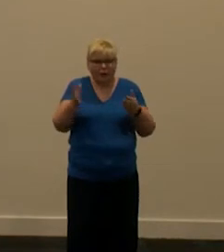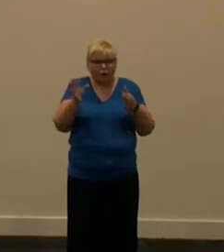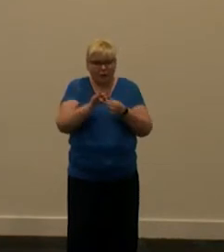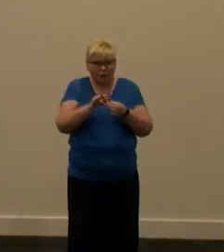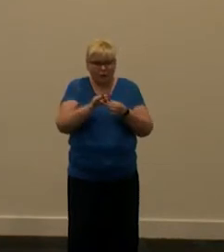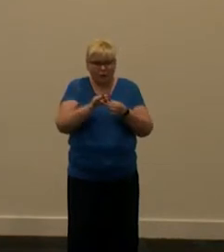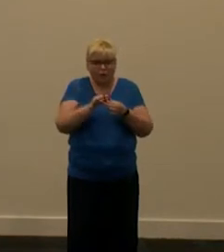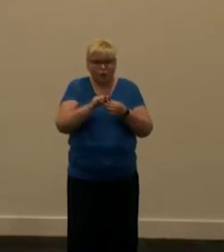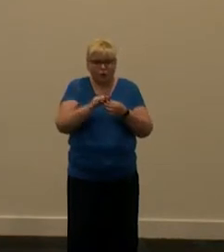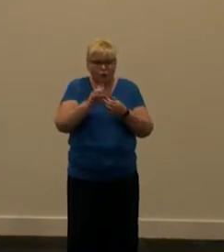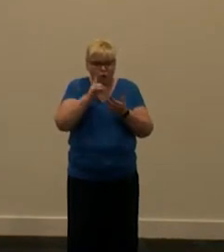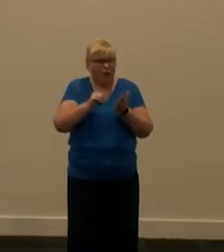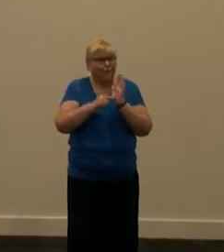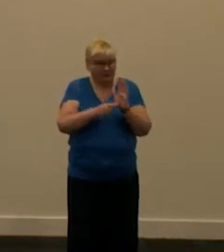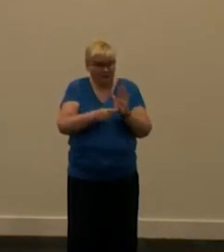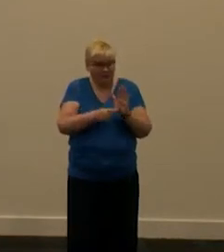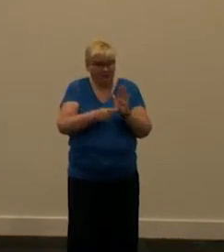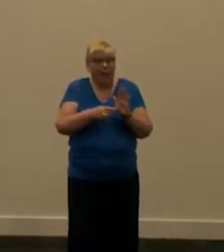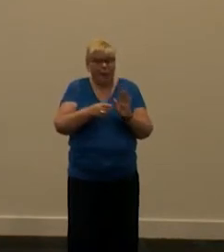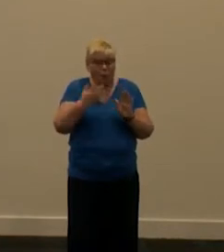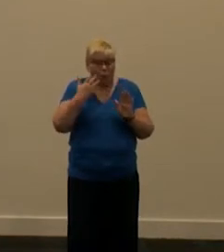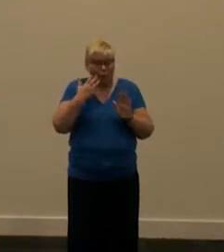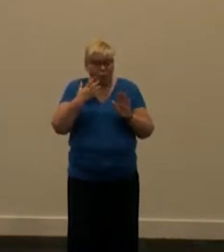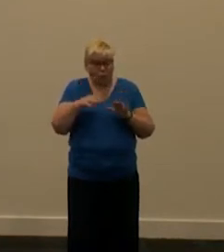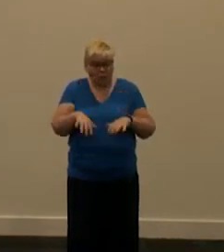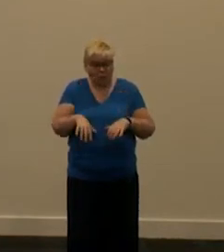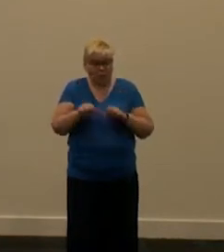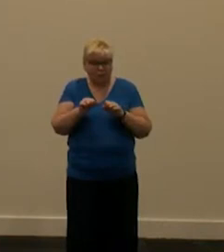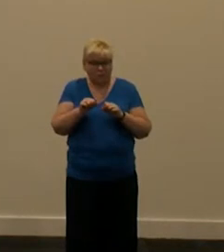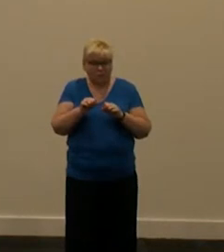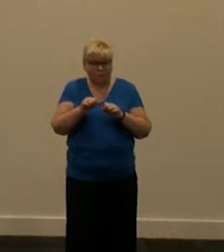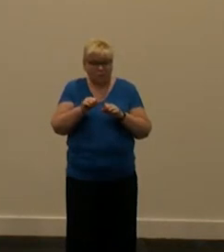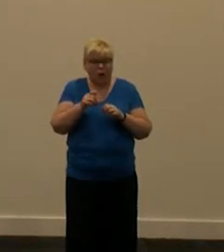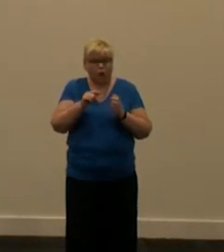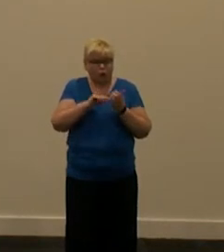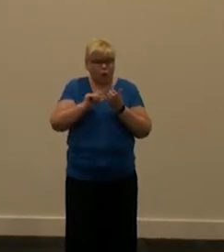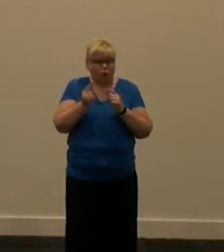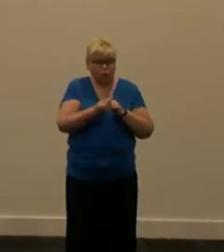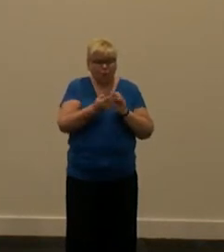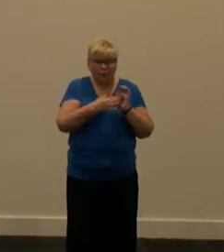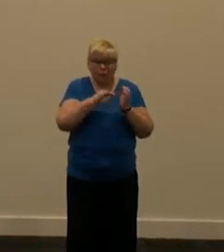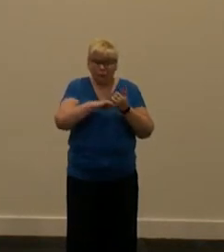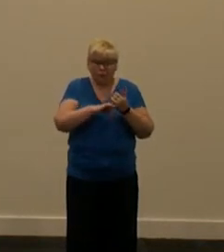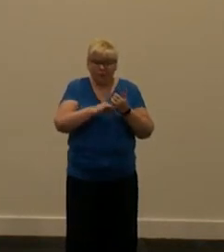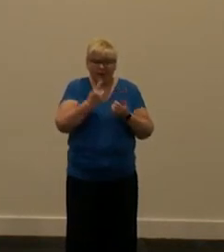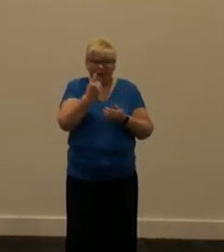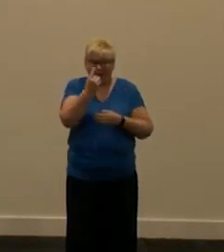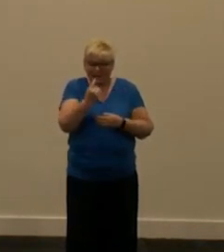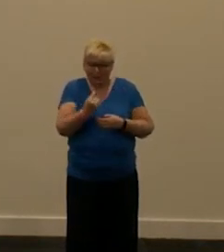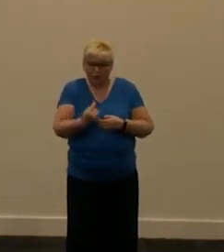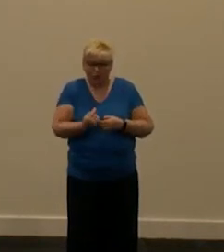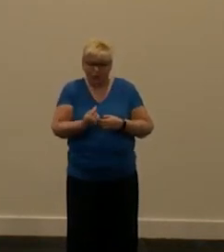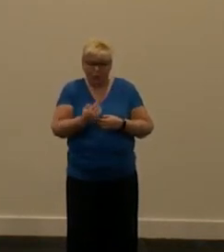IP address over the firewall. And when you are implementing Express Route, you have the Microsoft peering, and each public IP